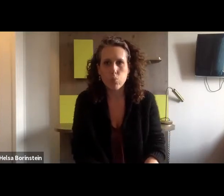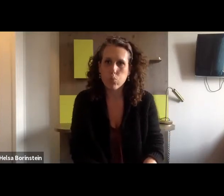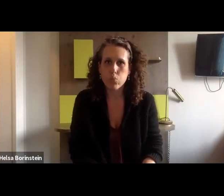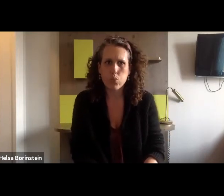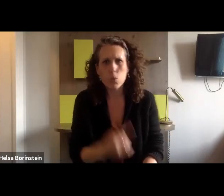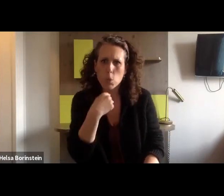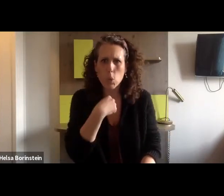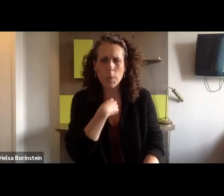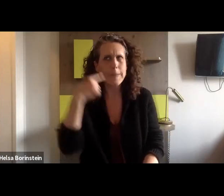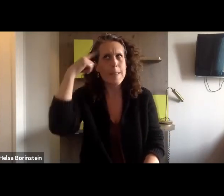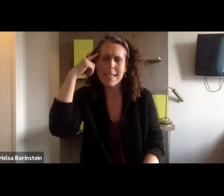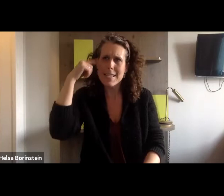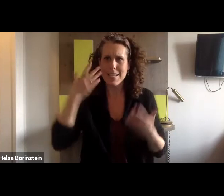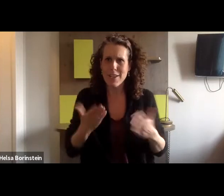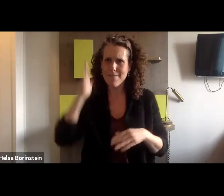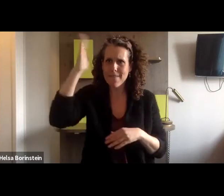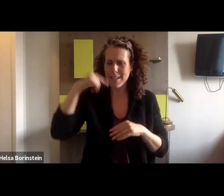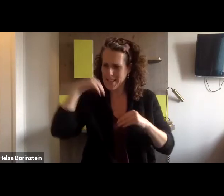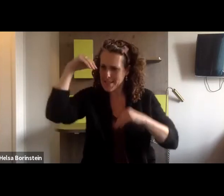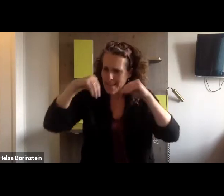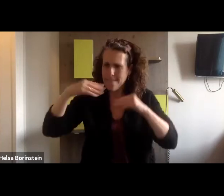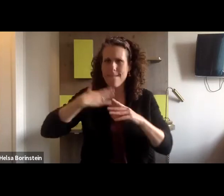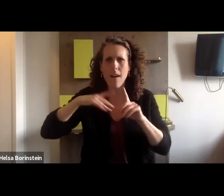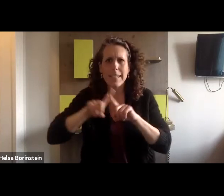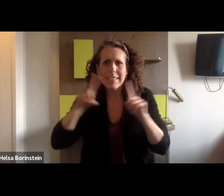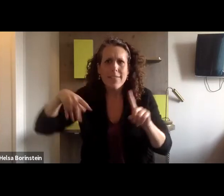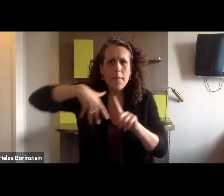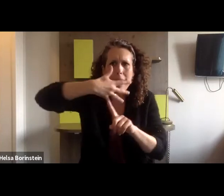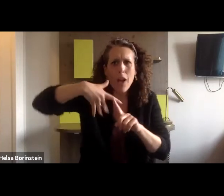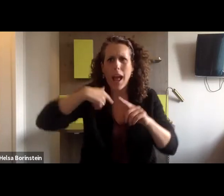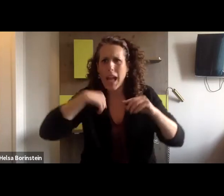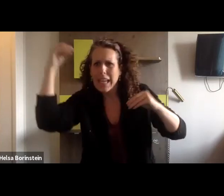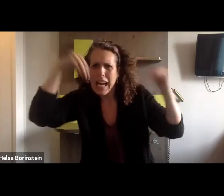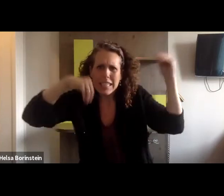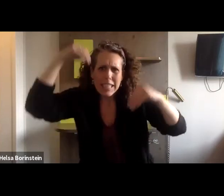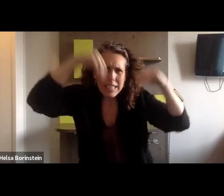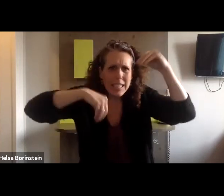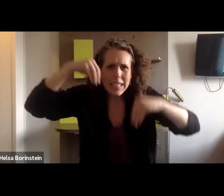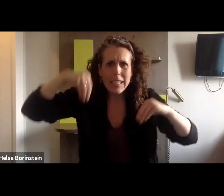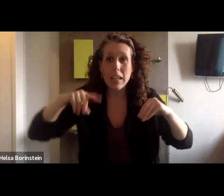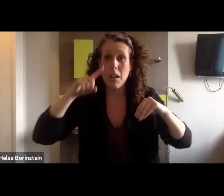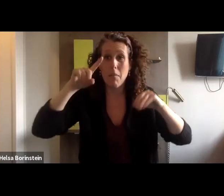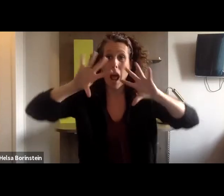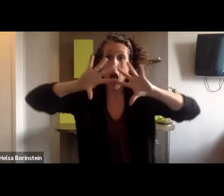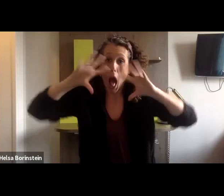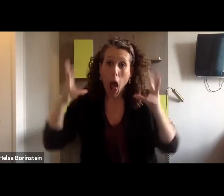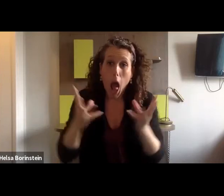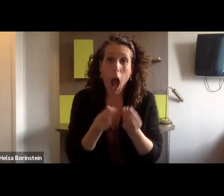cover all kinds of backgrounds in this presentation, but as you can imagine, not everything will be possible.